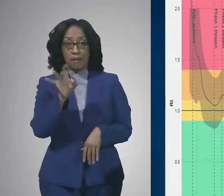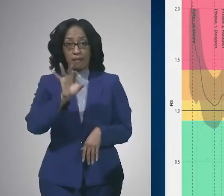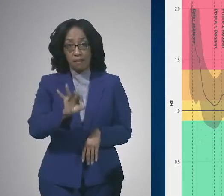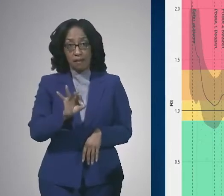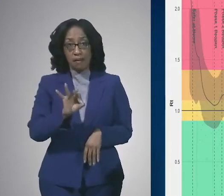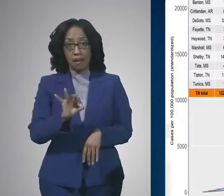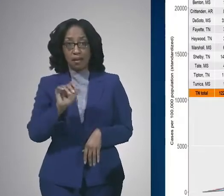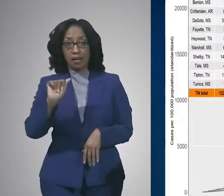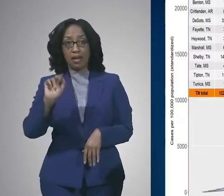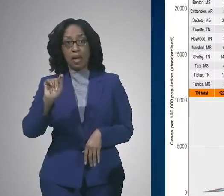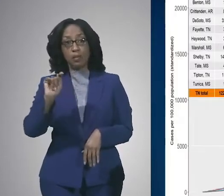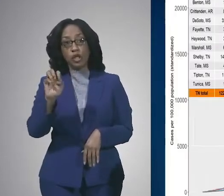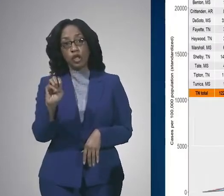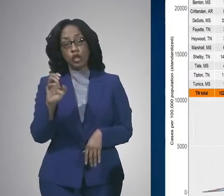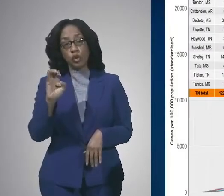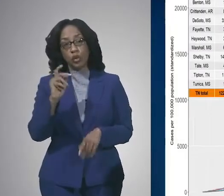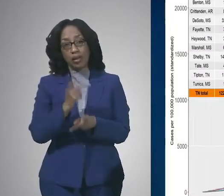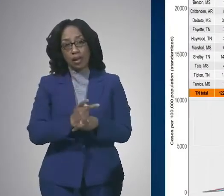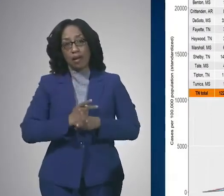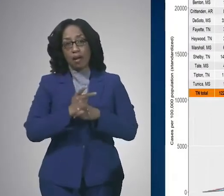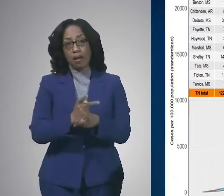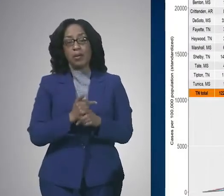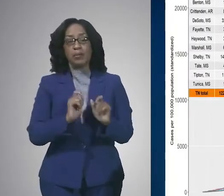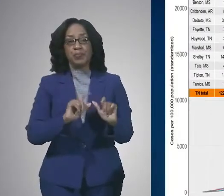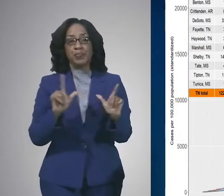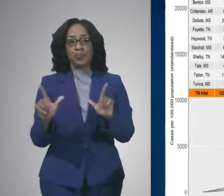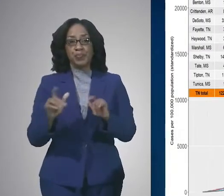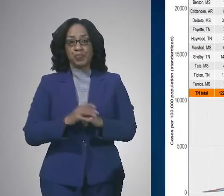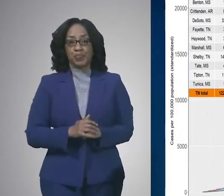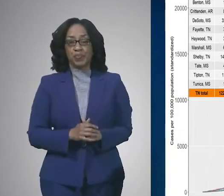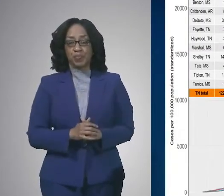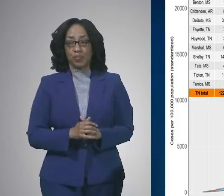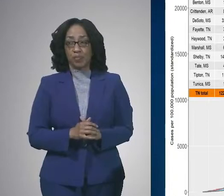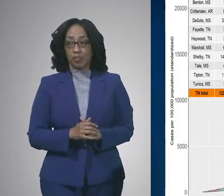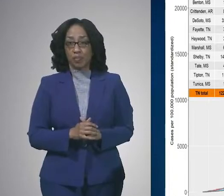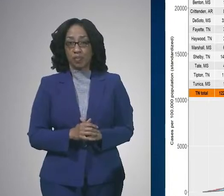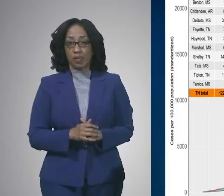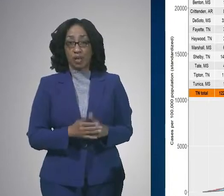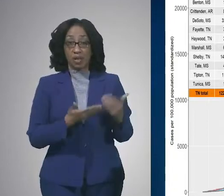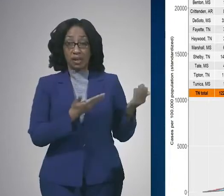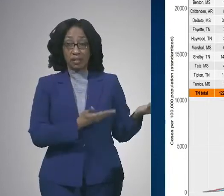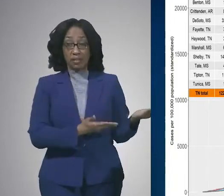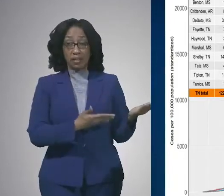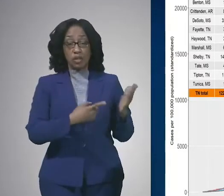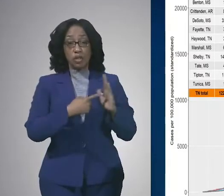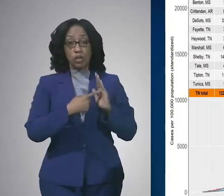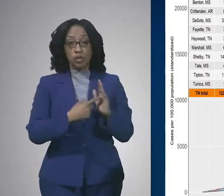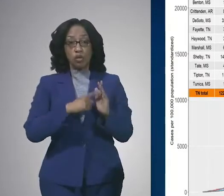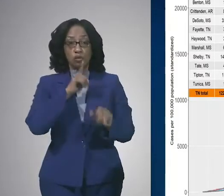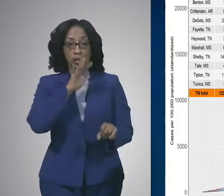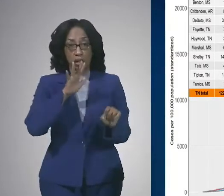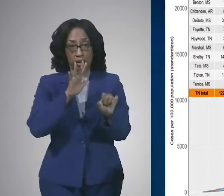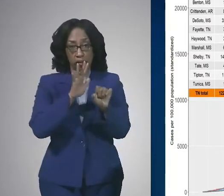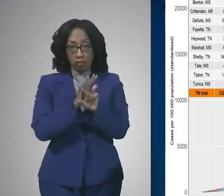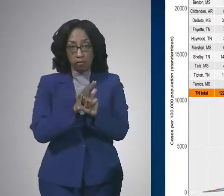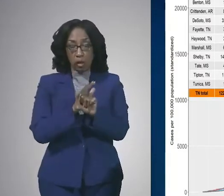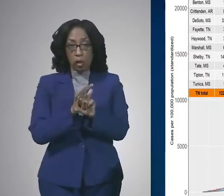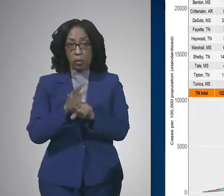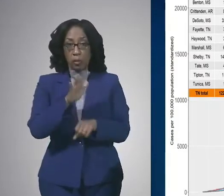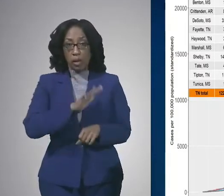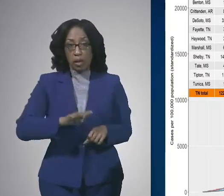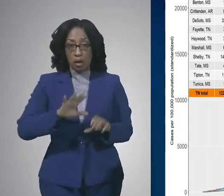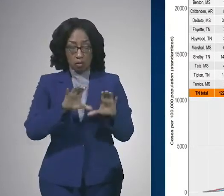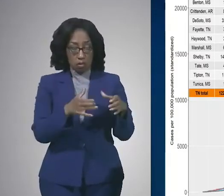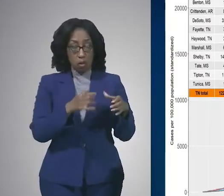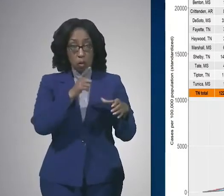care. Next slide. This chart shows the confirmed cases per 100,000 population for